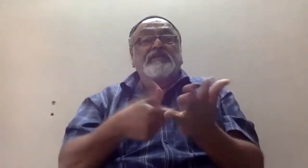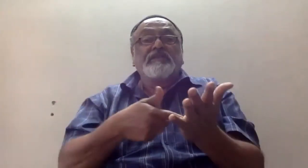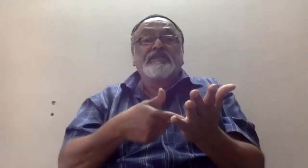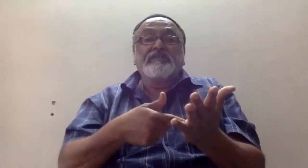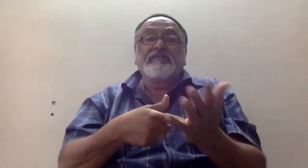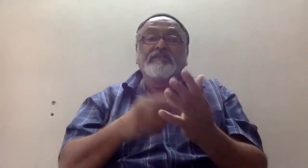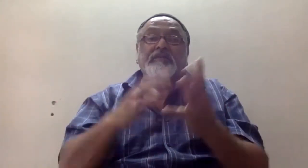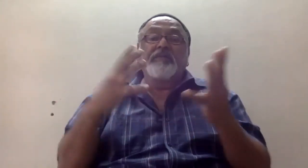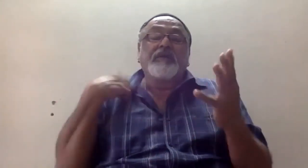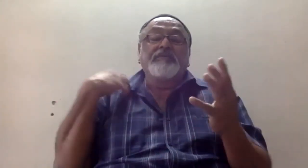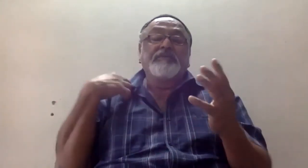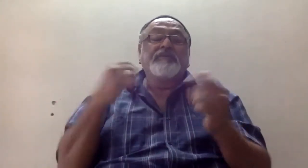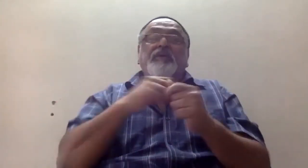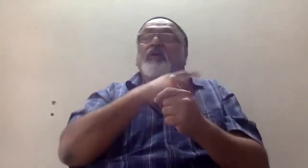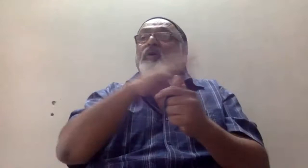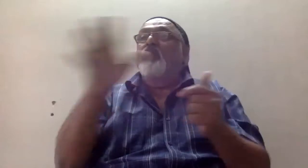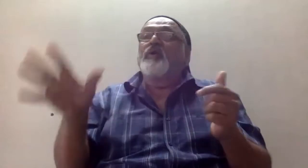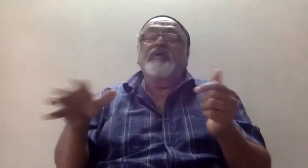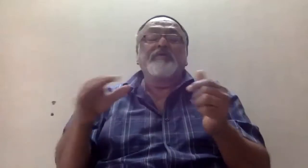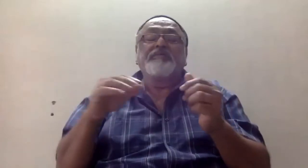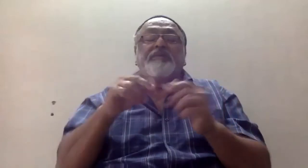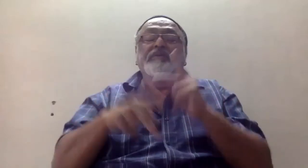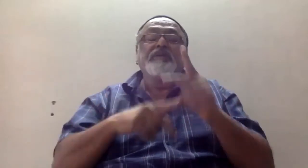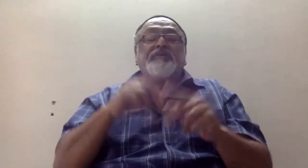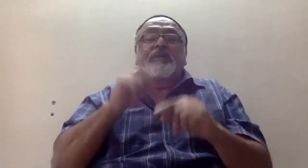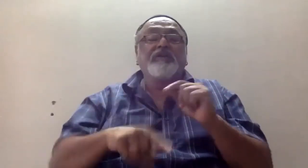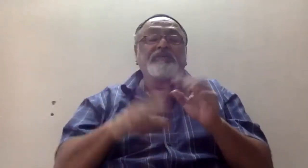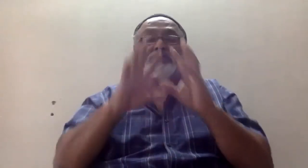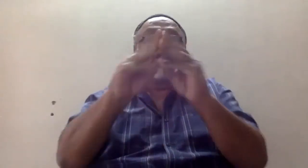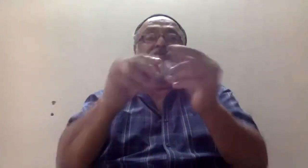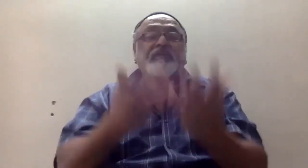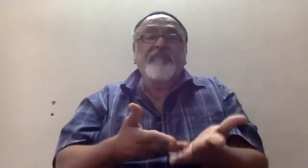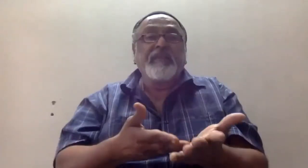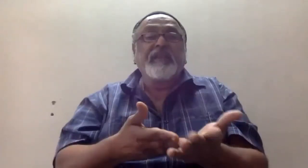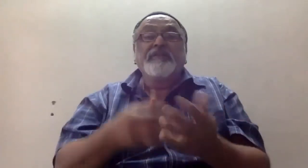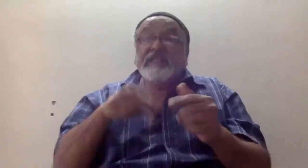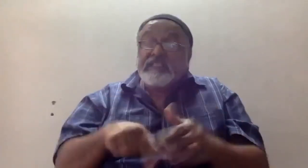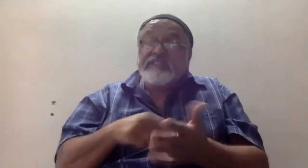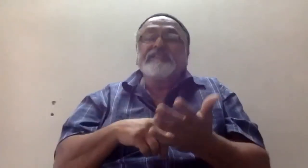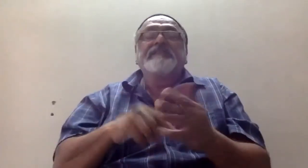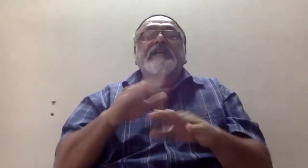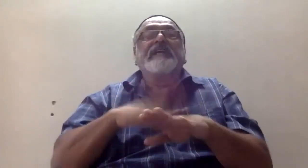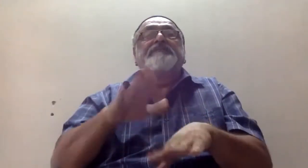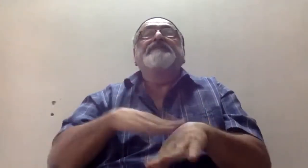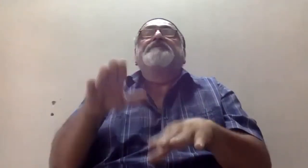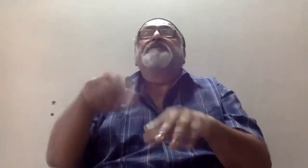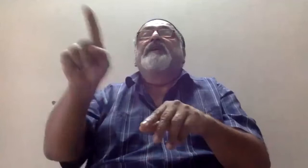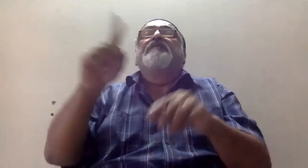whole system. The people are not really. So those are the experiences that came from them. But the accessibility is a major challenge.